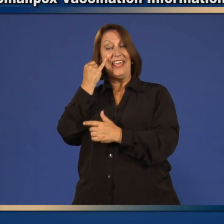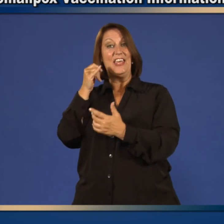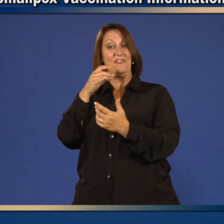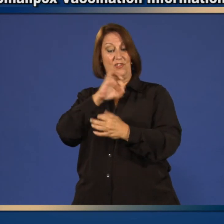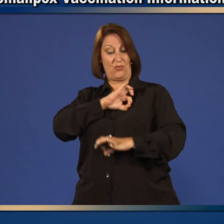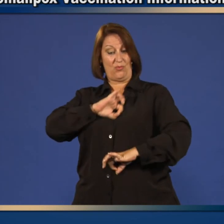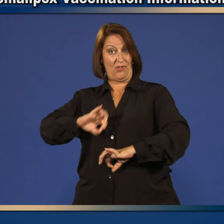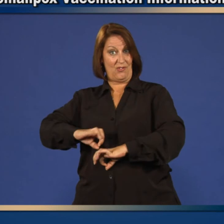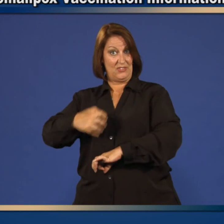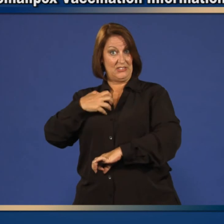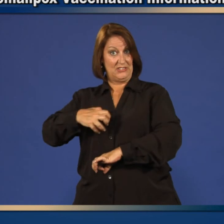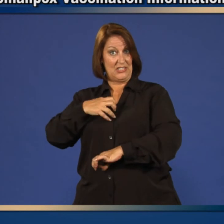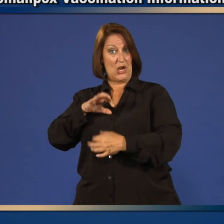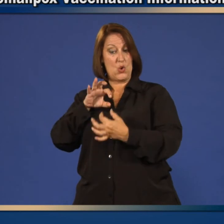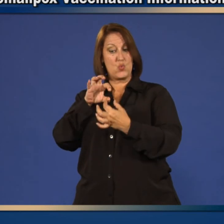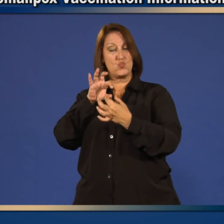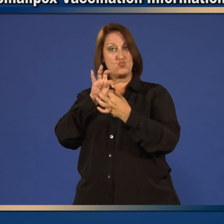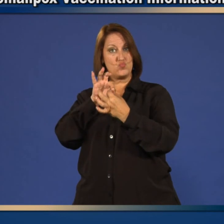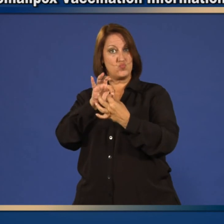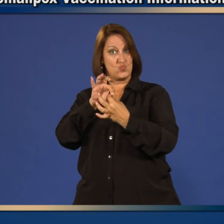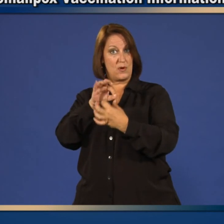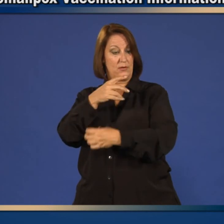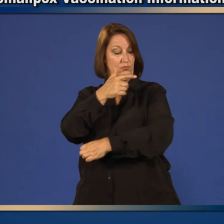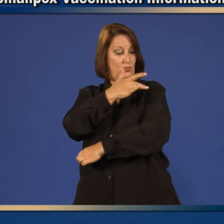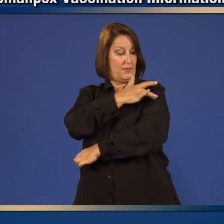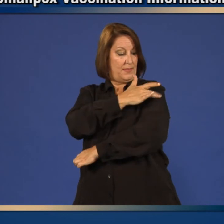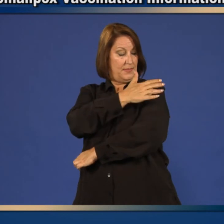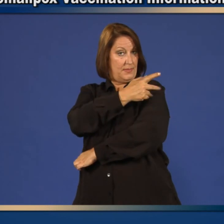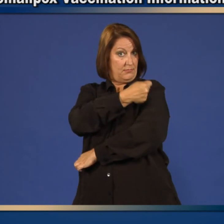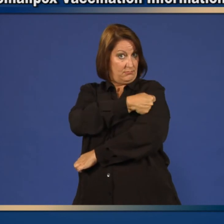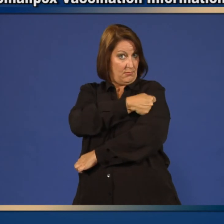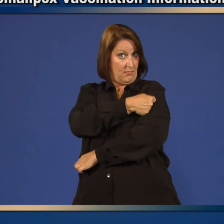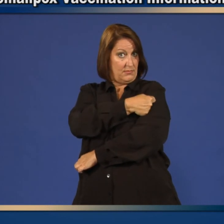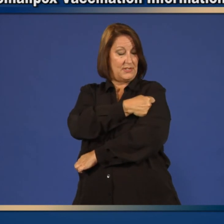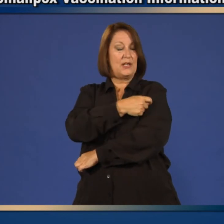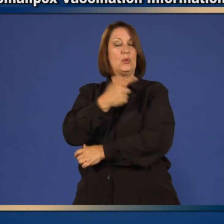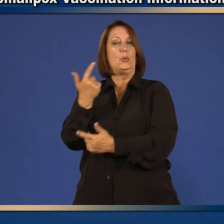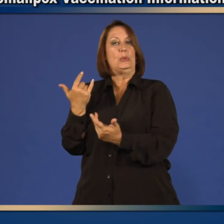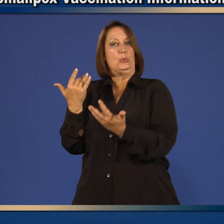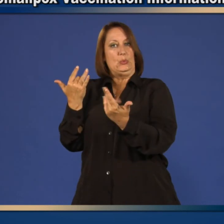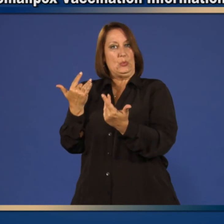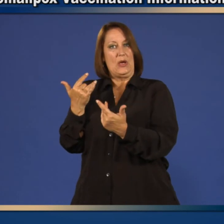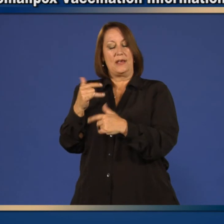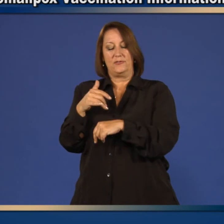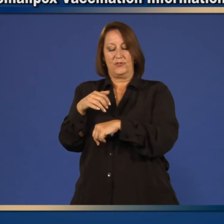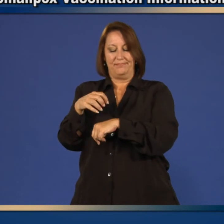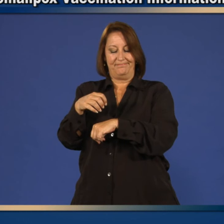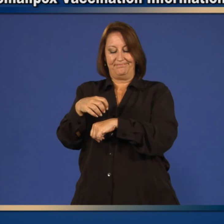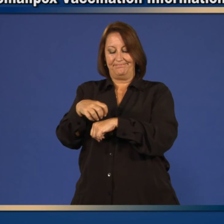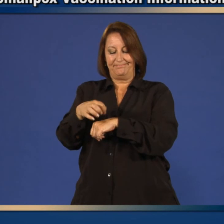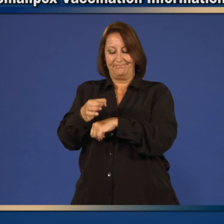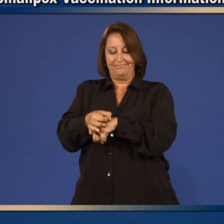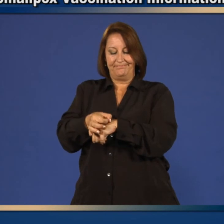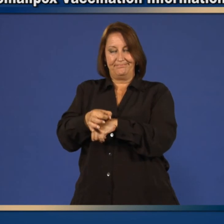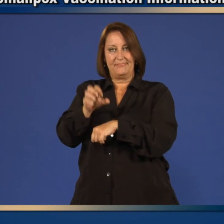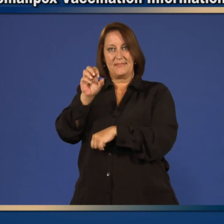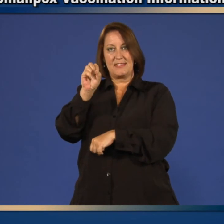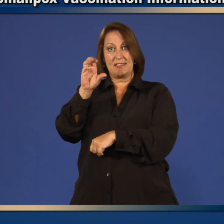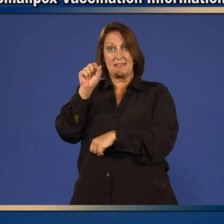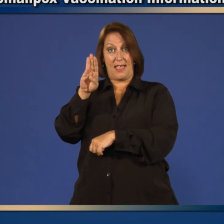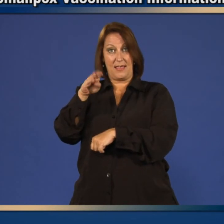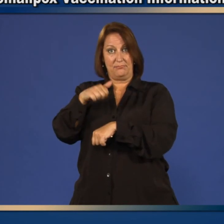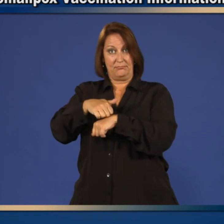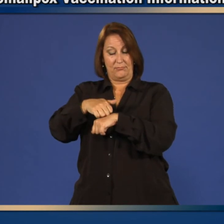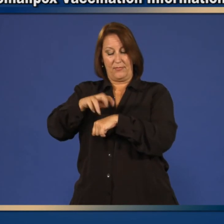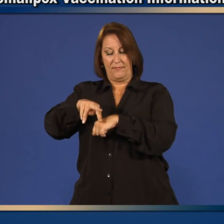If she has a vaccine-related rash, breastfeeding should not take place until all scabs from